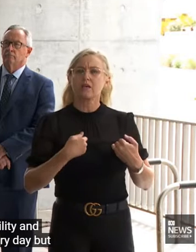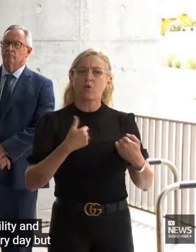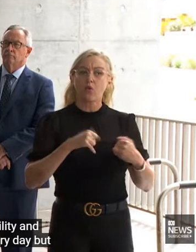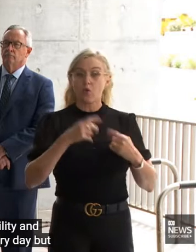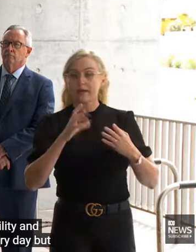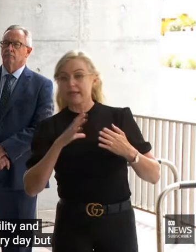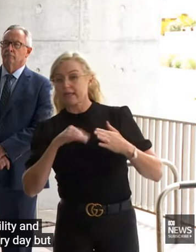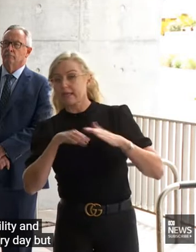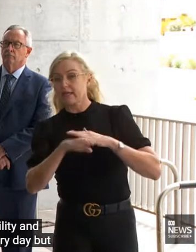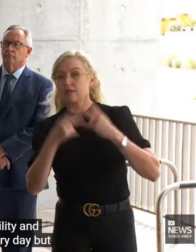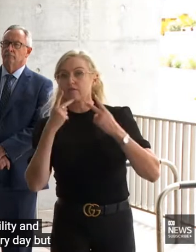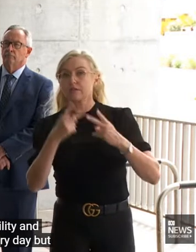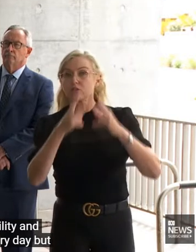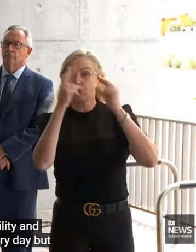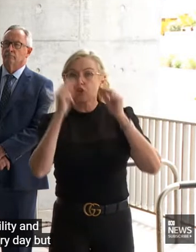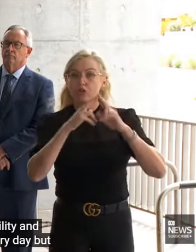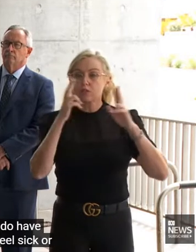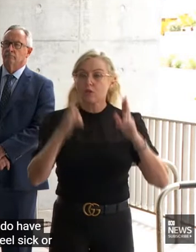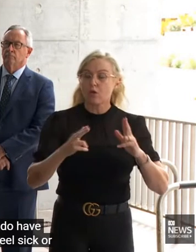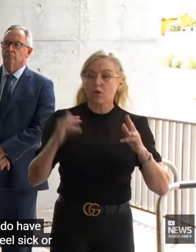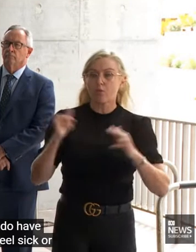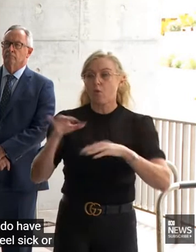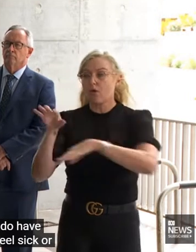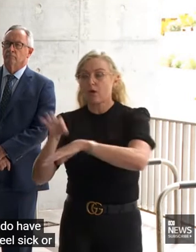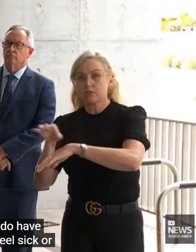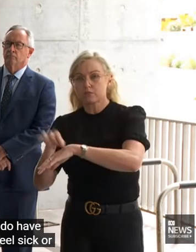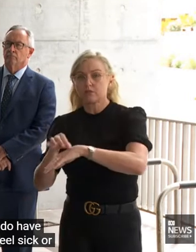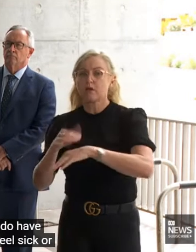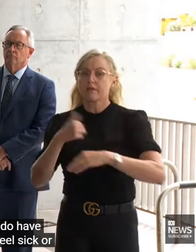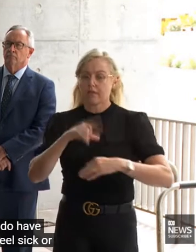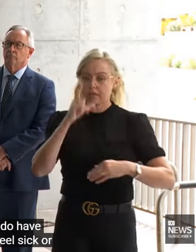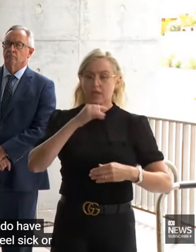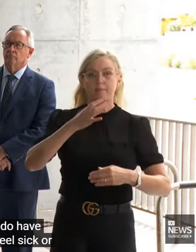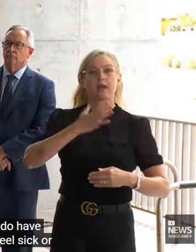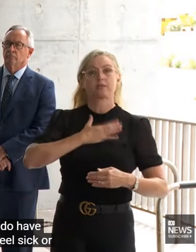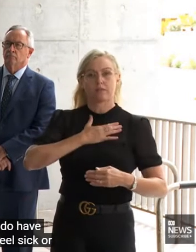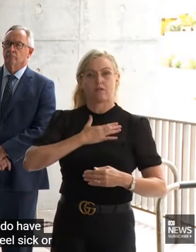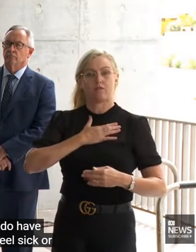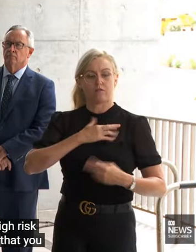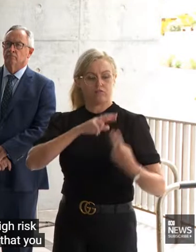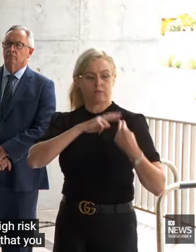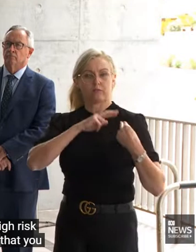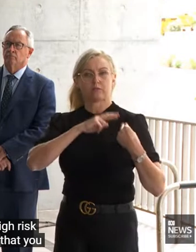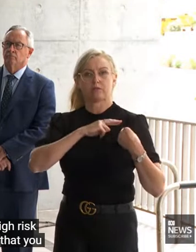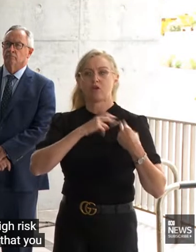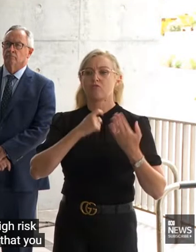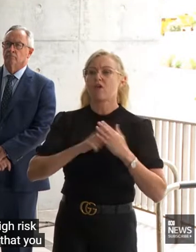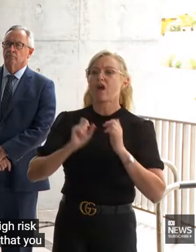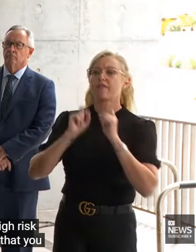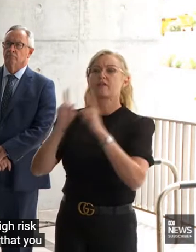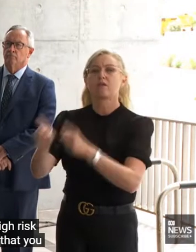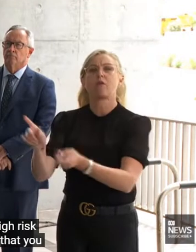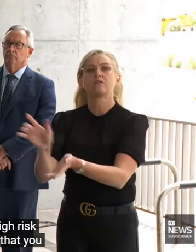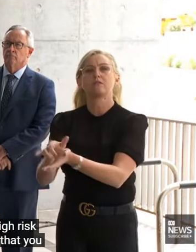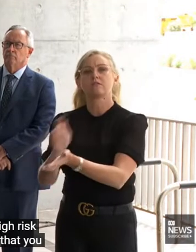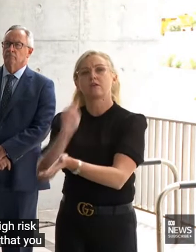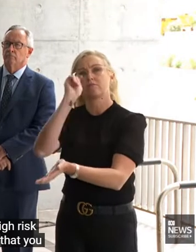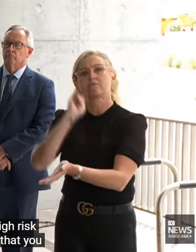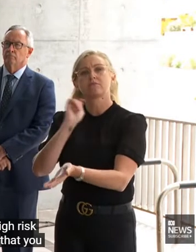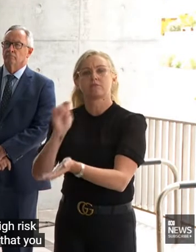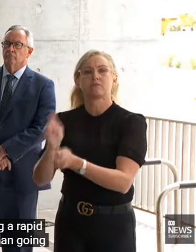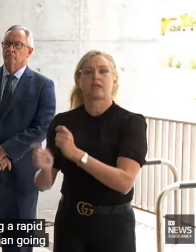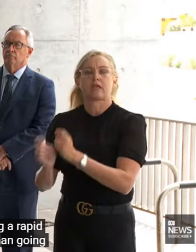setting, that you move towards taking a rapid antigen test rather than going and get a PCR test.